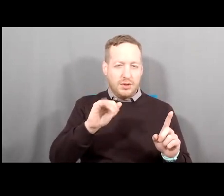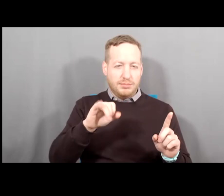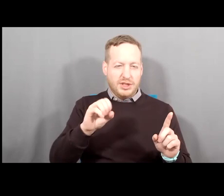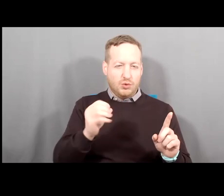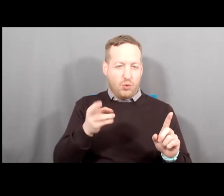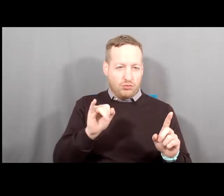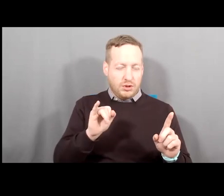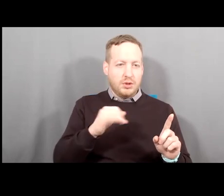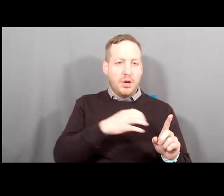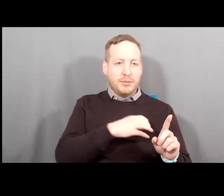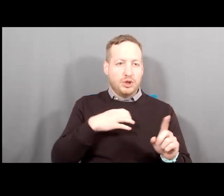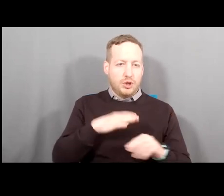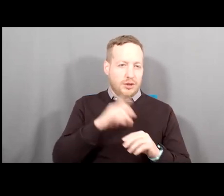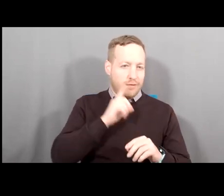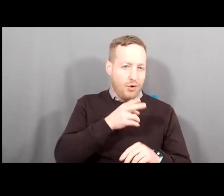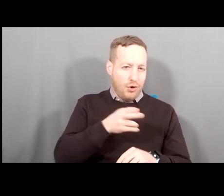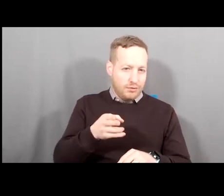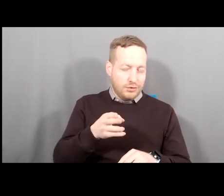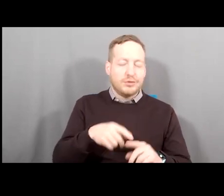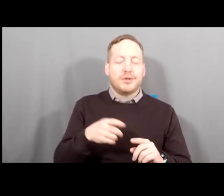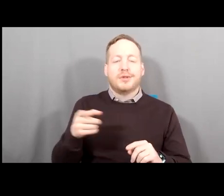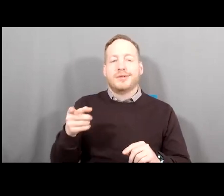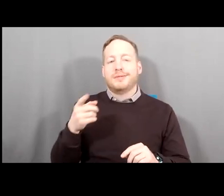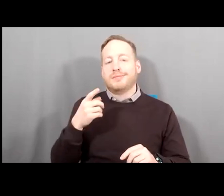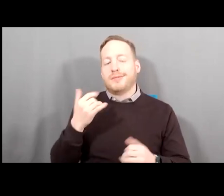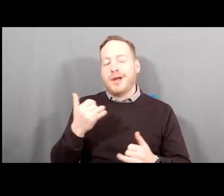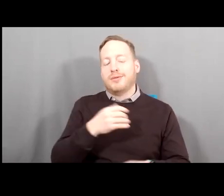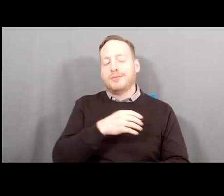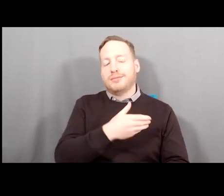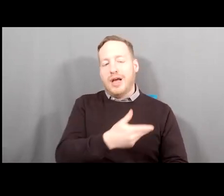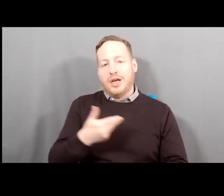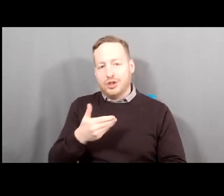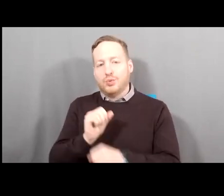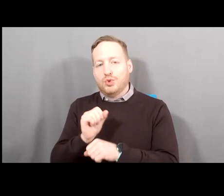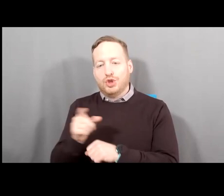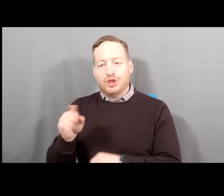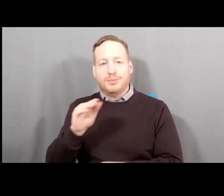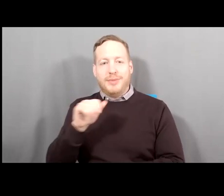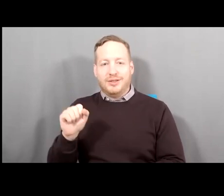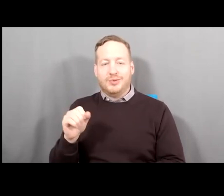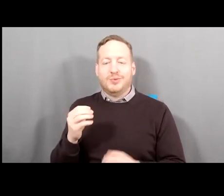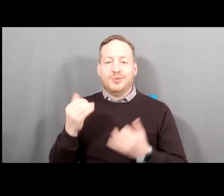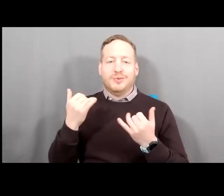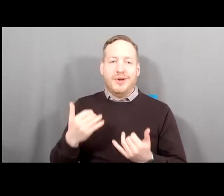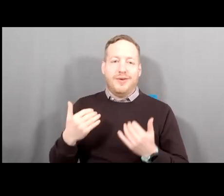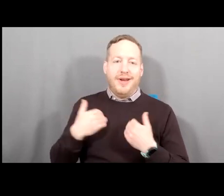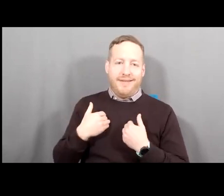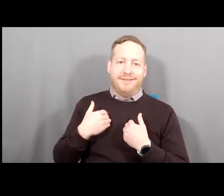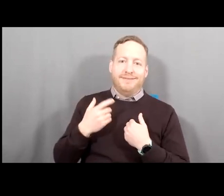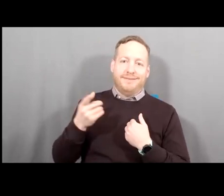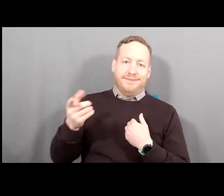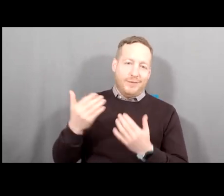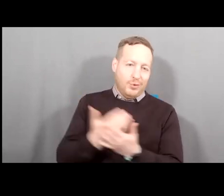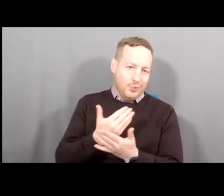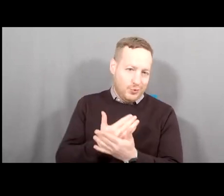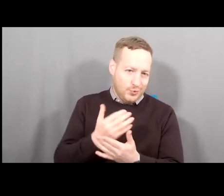I believe they've previously worked in Missouri at the Commission for the Deaf and Hard of Hearing. And now they've been hired to work in